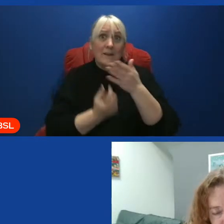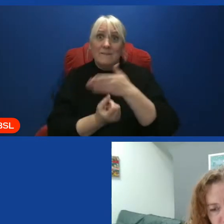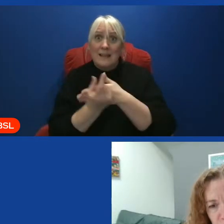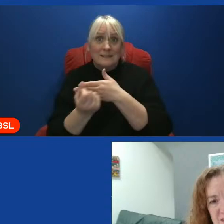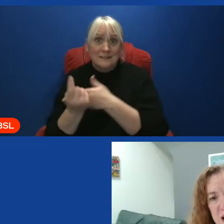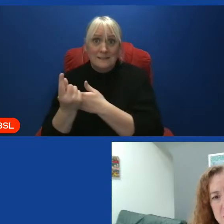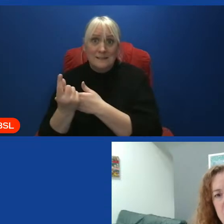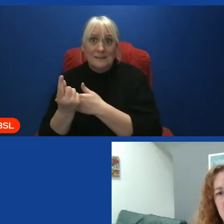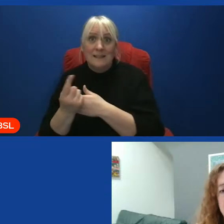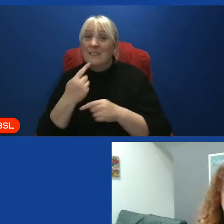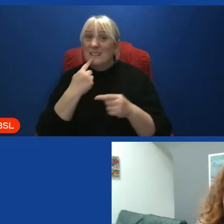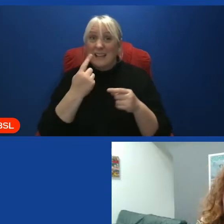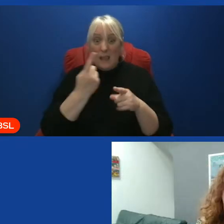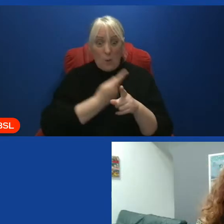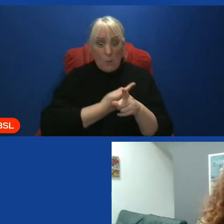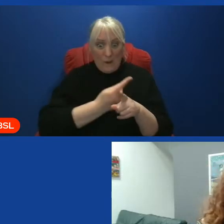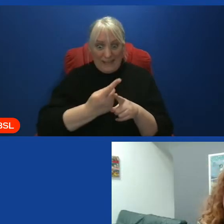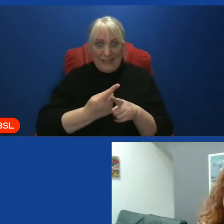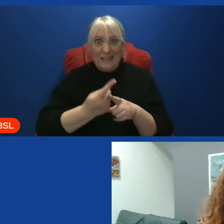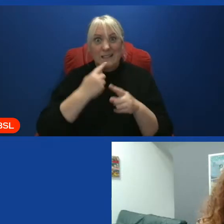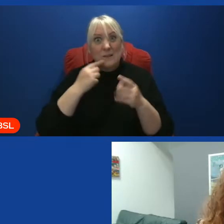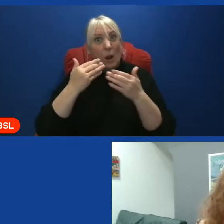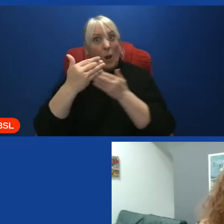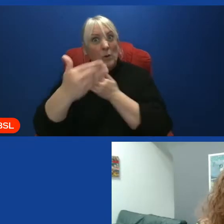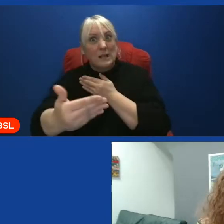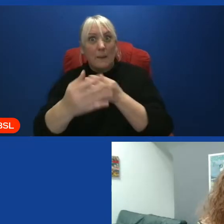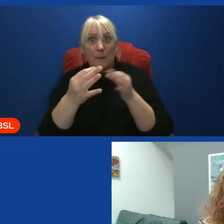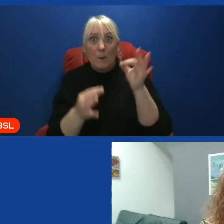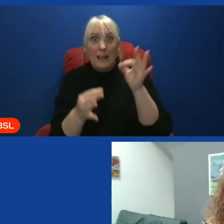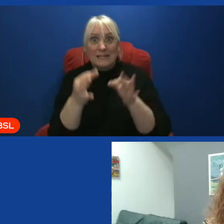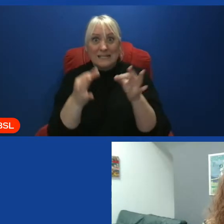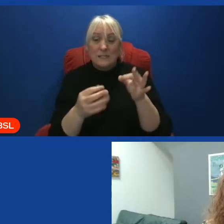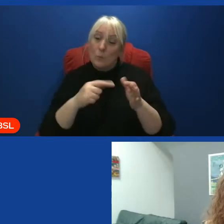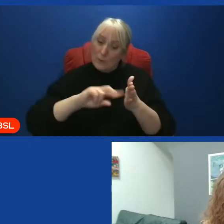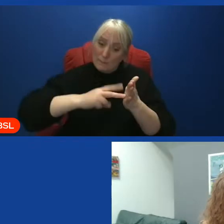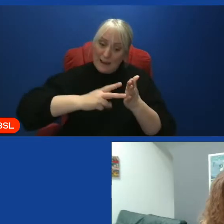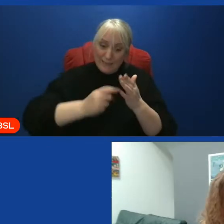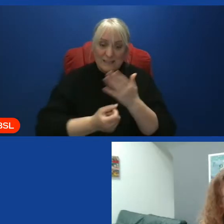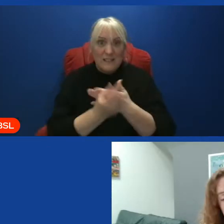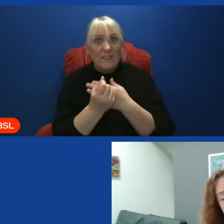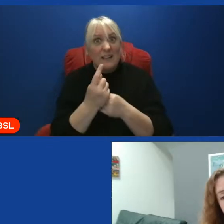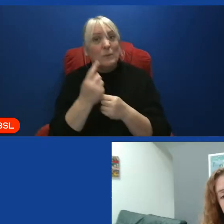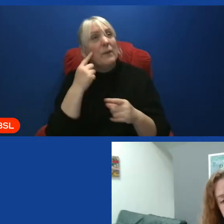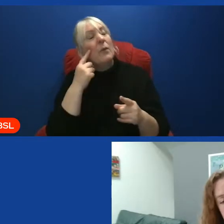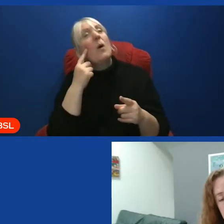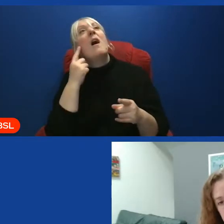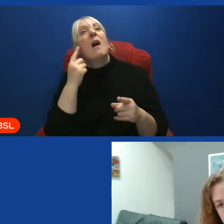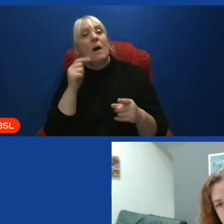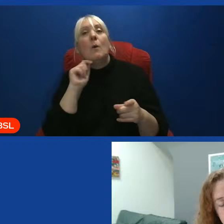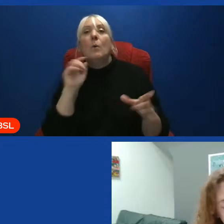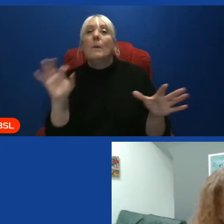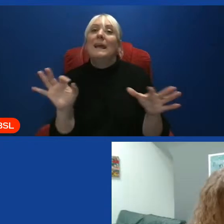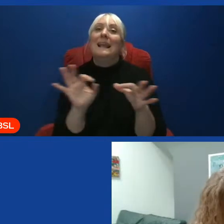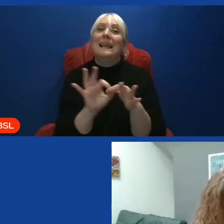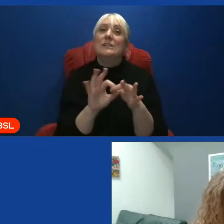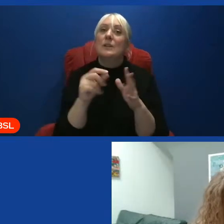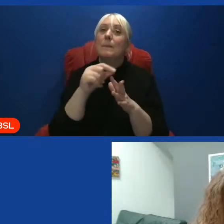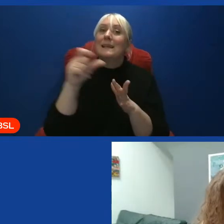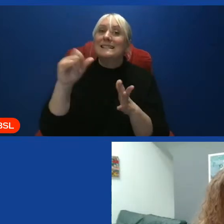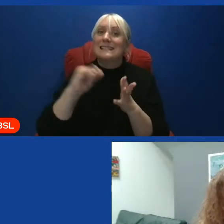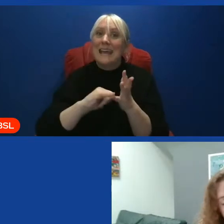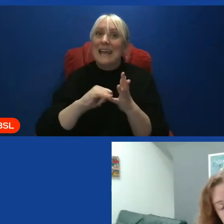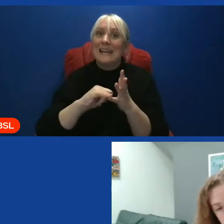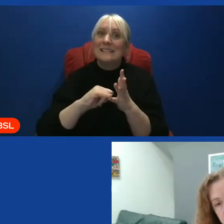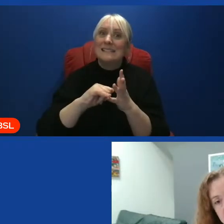a week's a long time in politics. So when we planned this event, it was very much around the campaign that PCS would need to